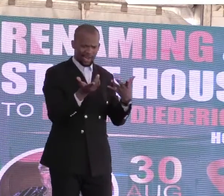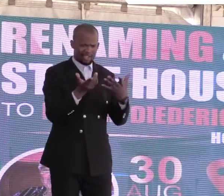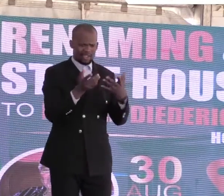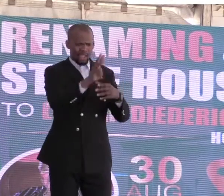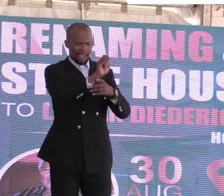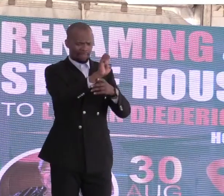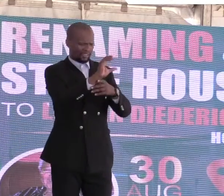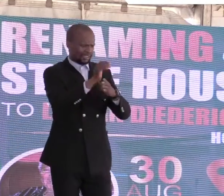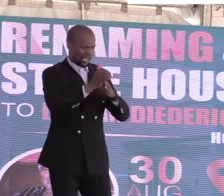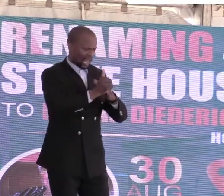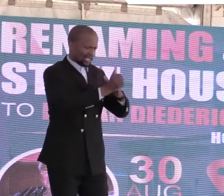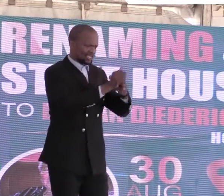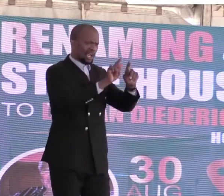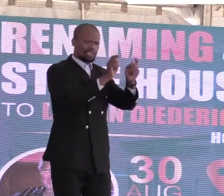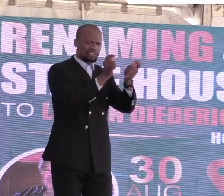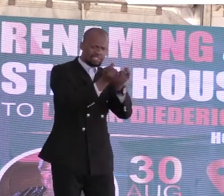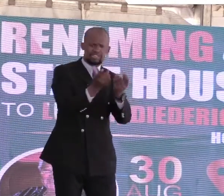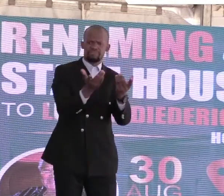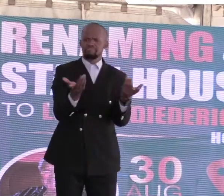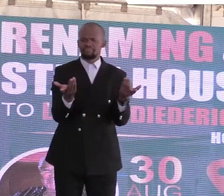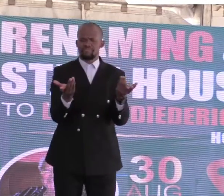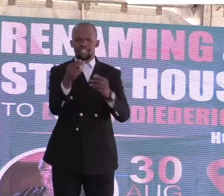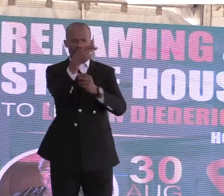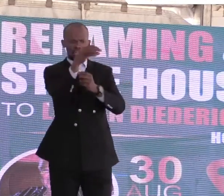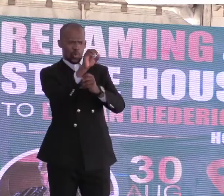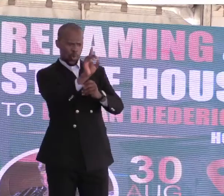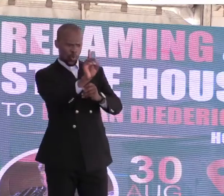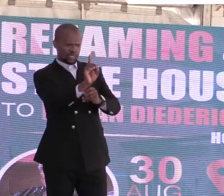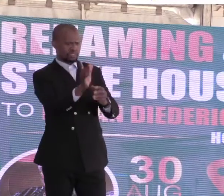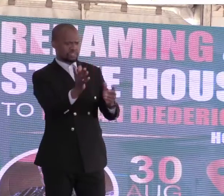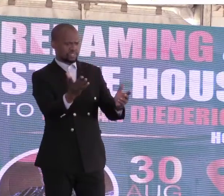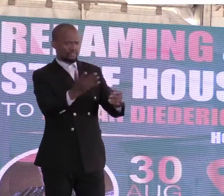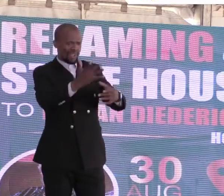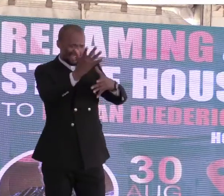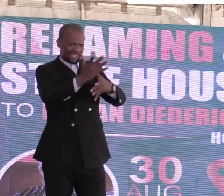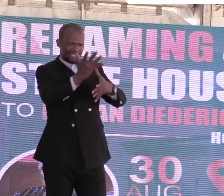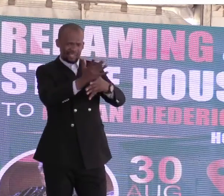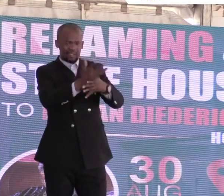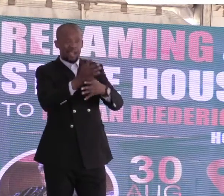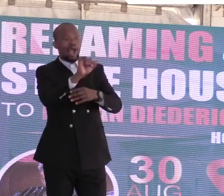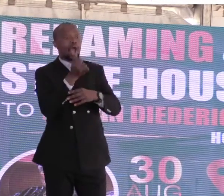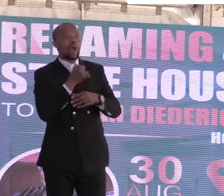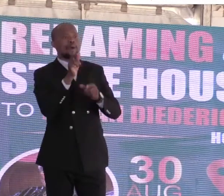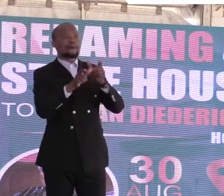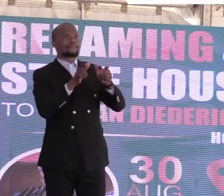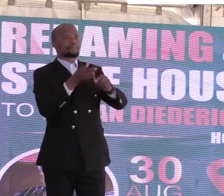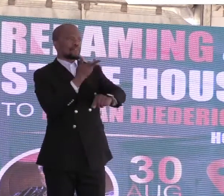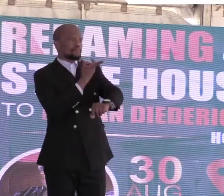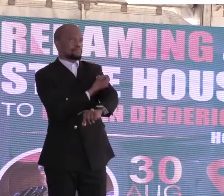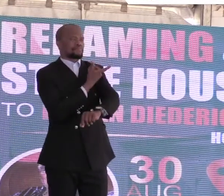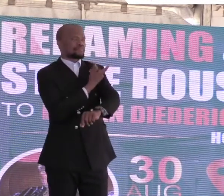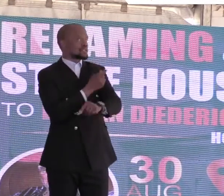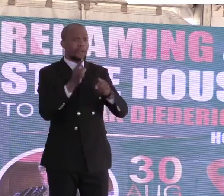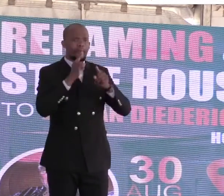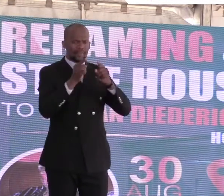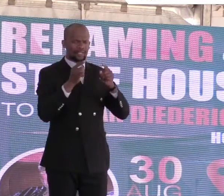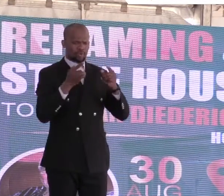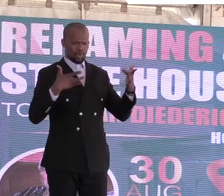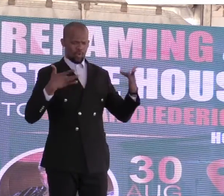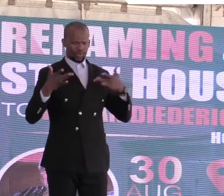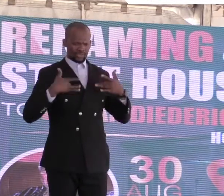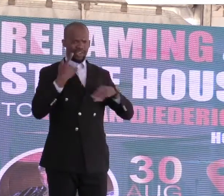the team, the detachment, HOD on the ground, and our people are vaccinating. But we've got concern about